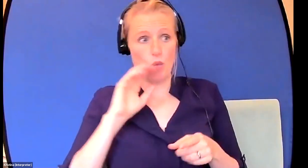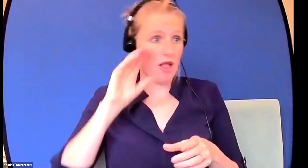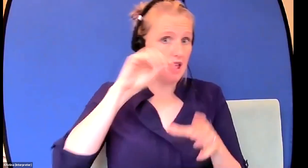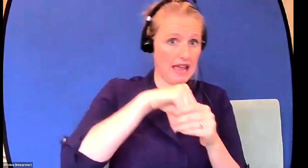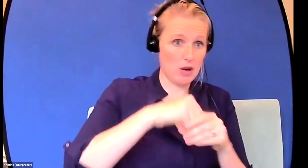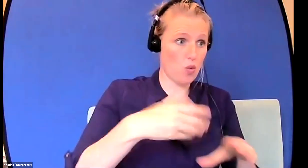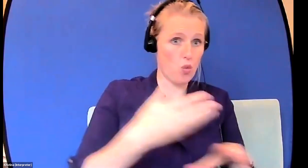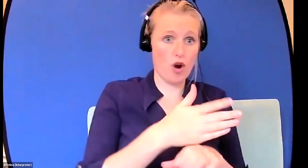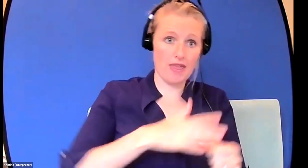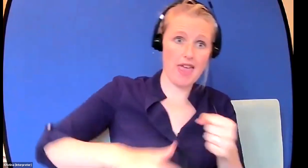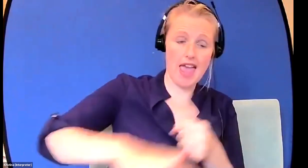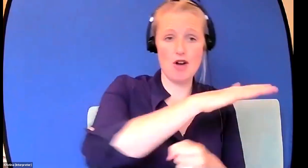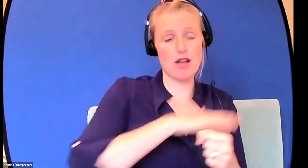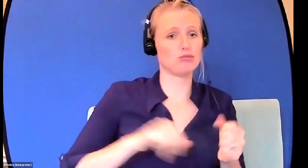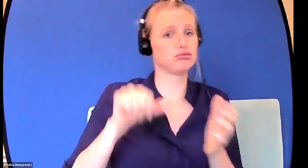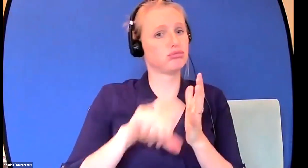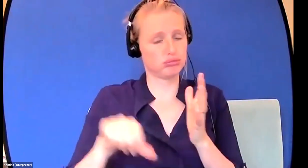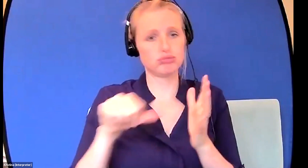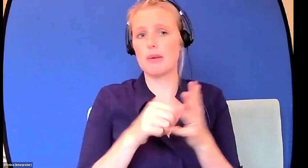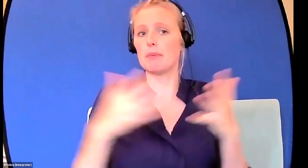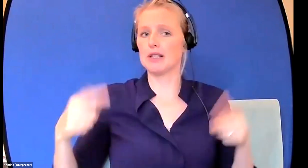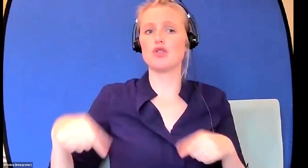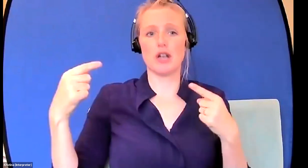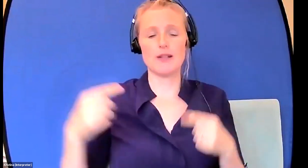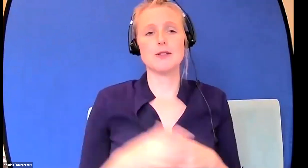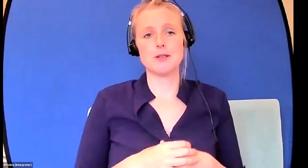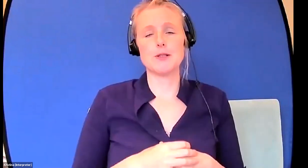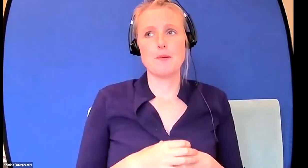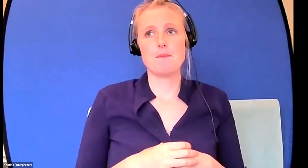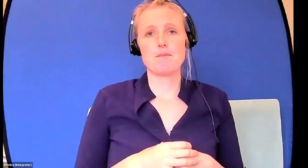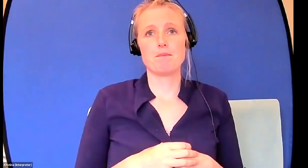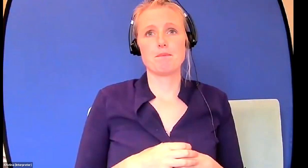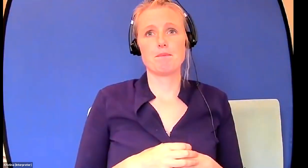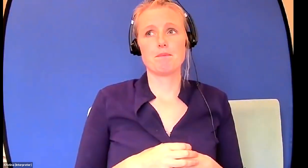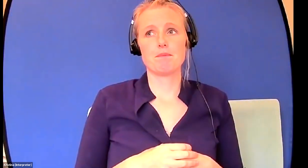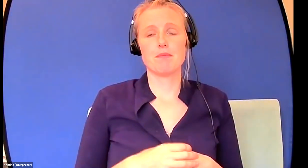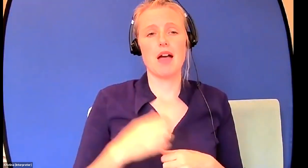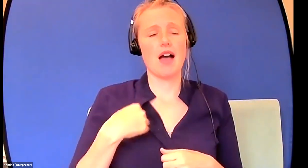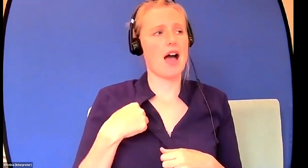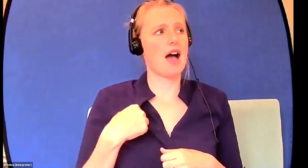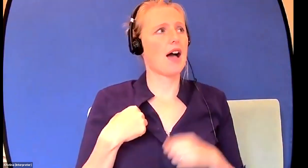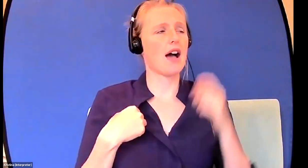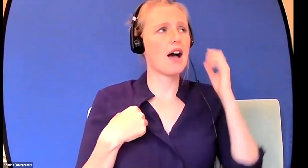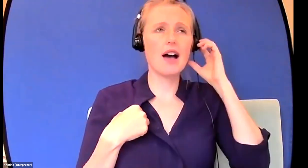considerable. And I think we don't necessarily need to